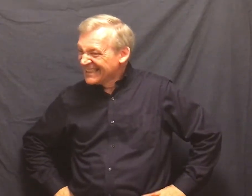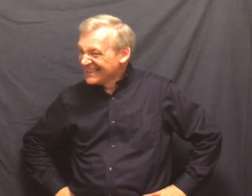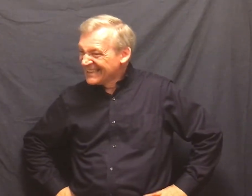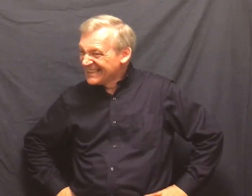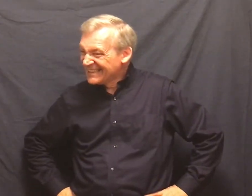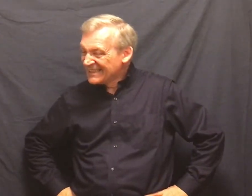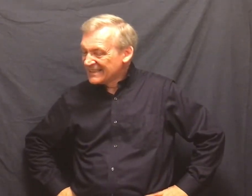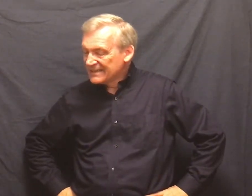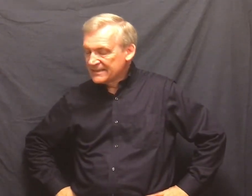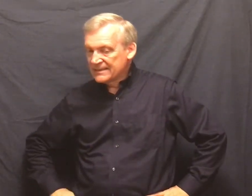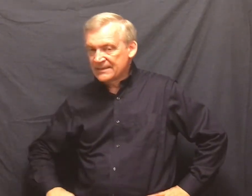George was quiet for a moment.